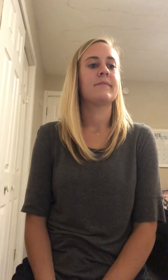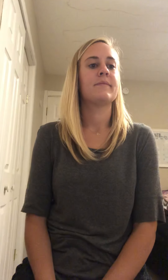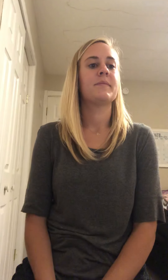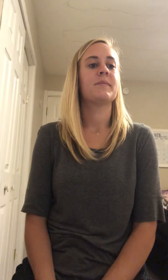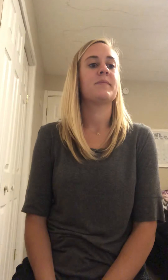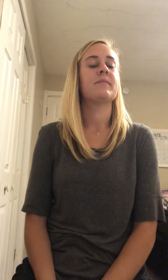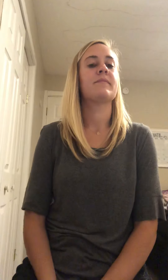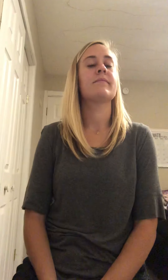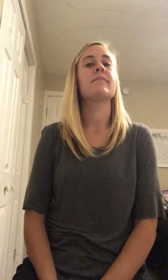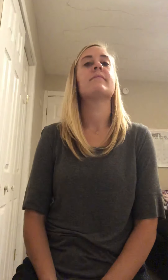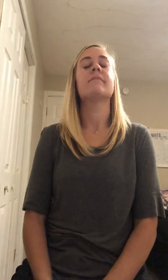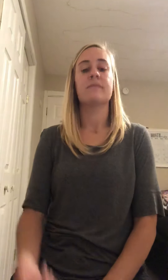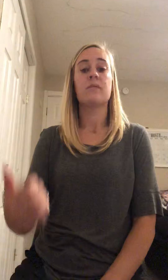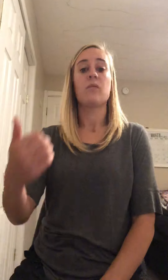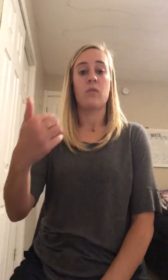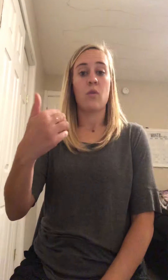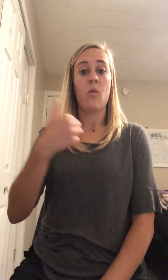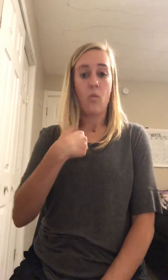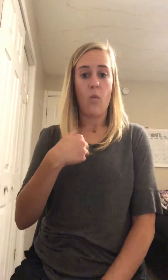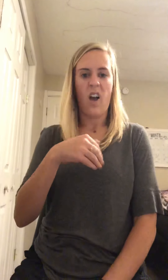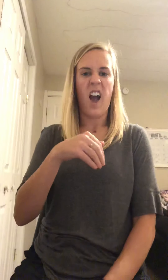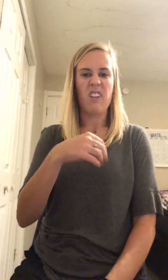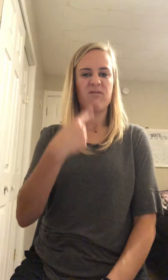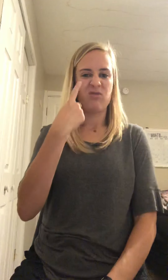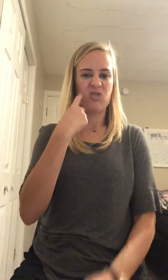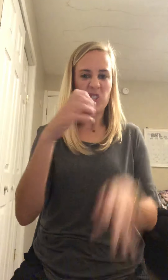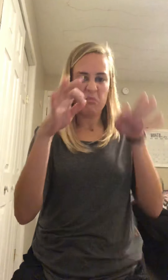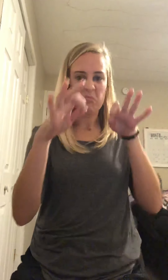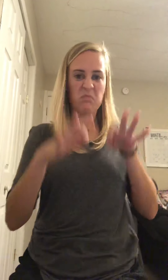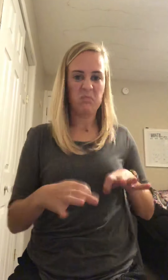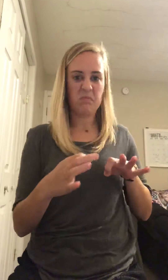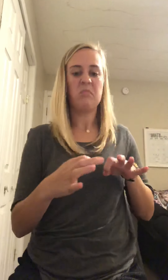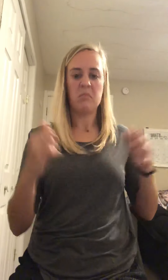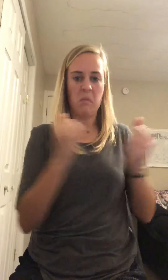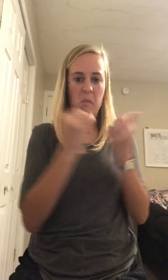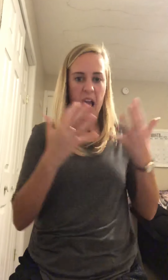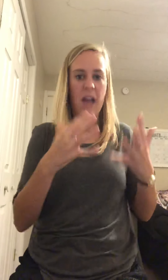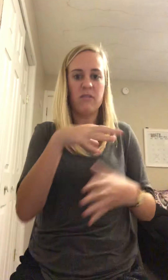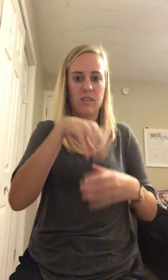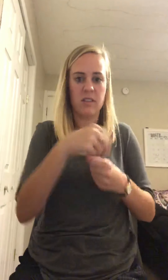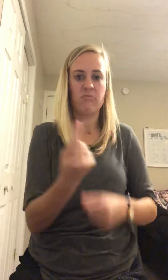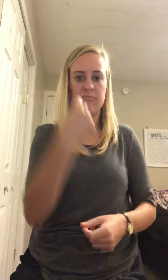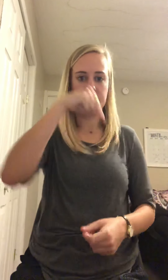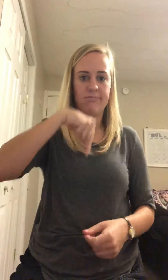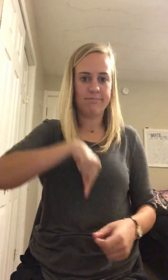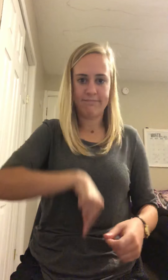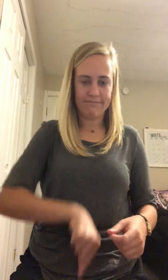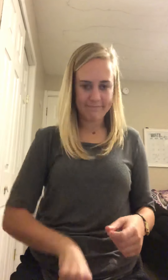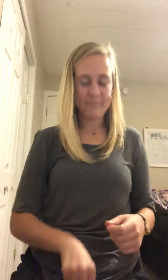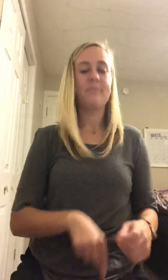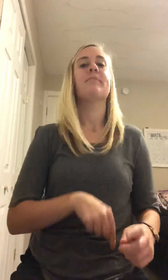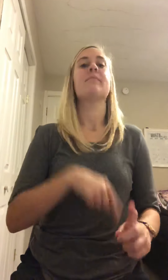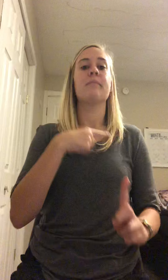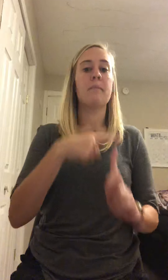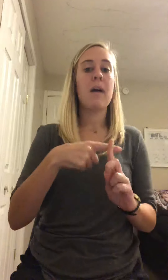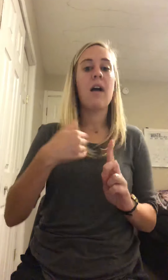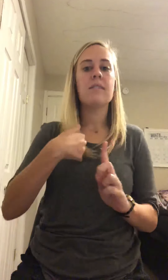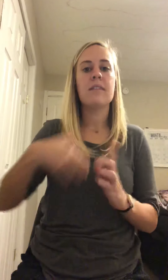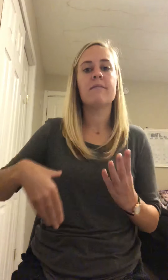Additionally, along with the alimentary canal or digestive tract, there are accessory organs in the digestive system. These are of importance, but they are